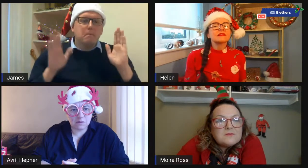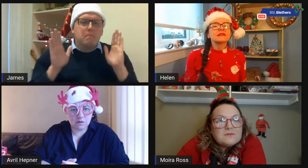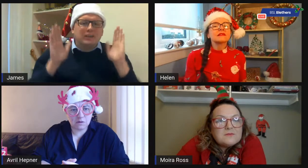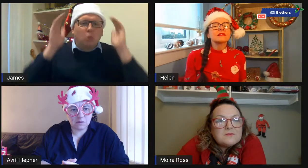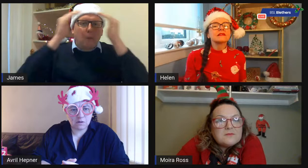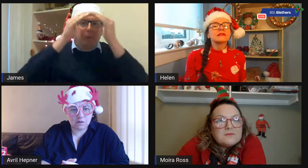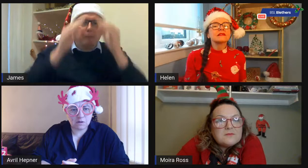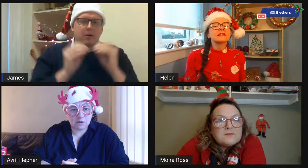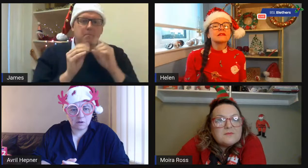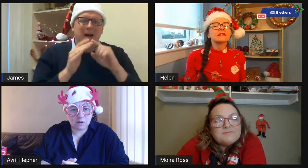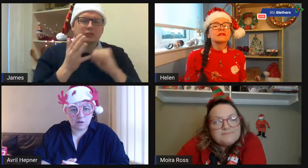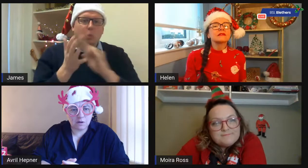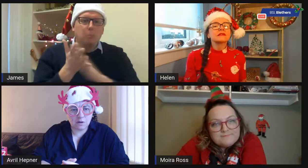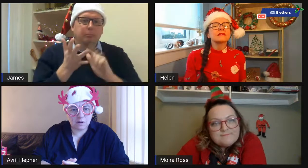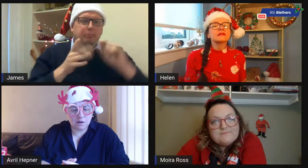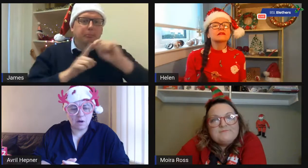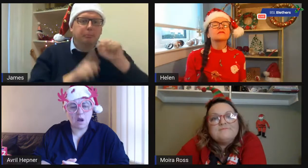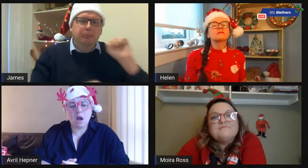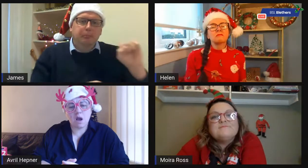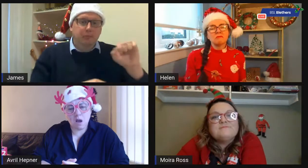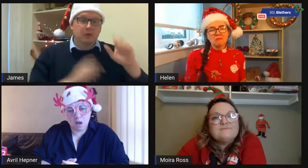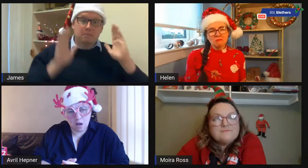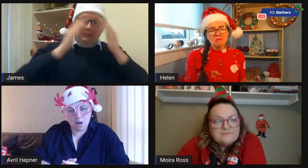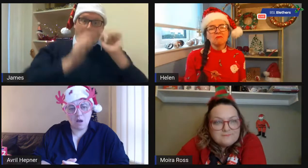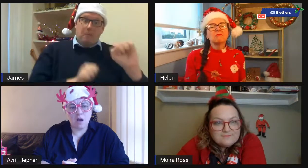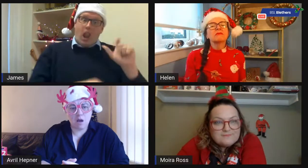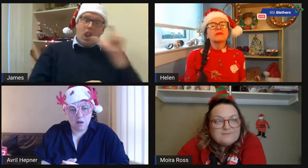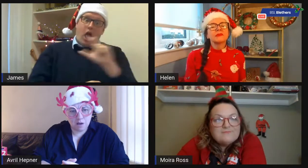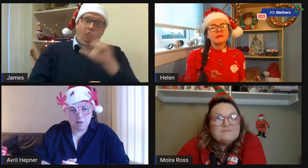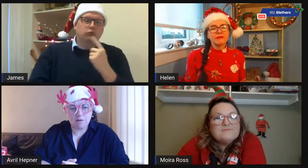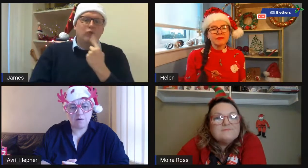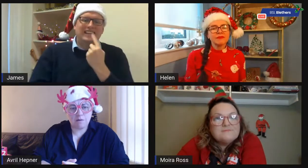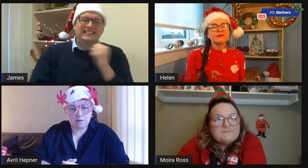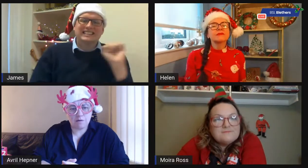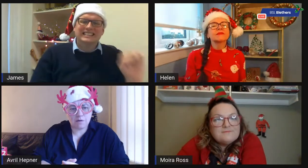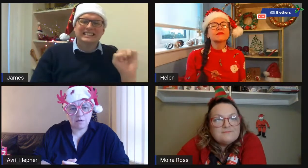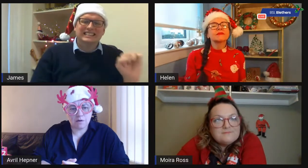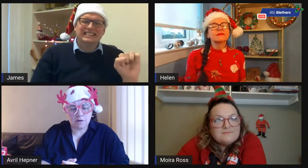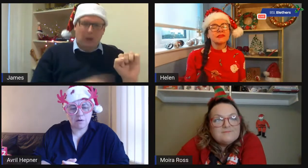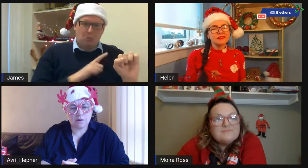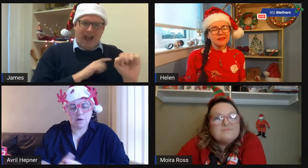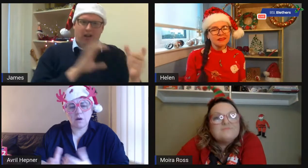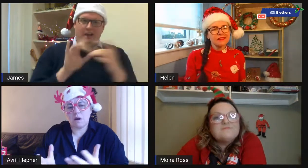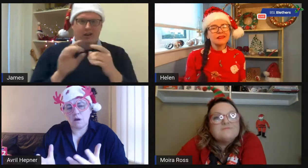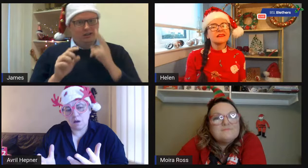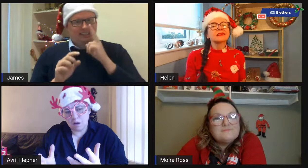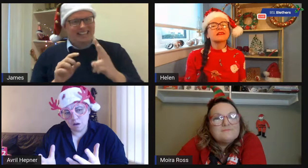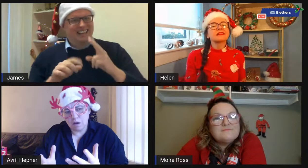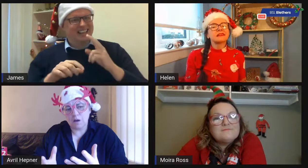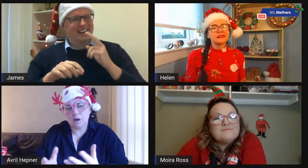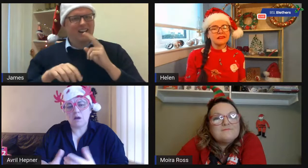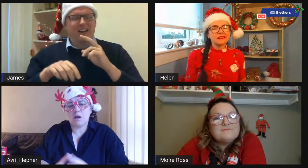St. Nicholas, was a bishop, and the bishop colours are red.